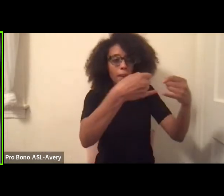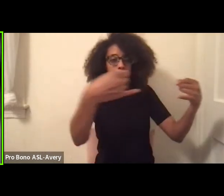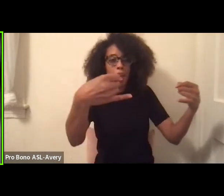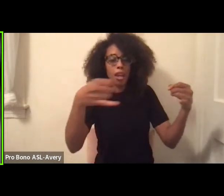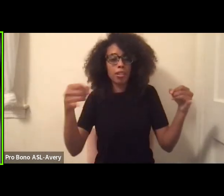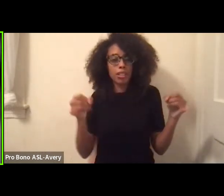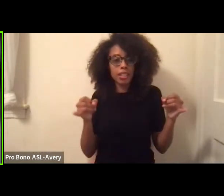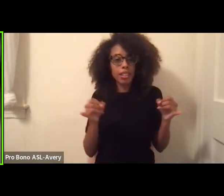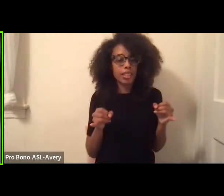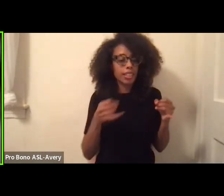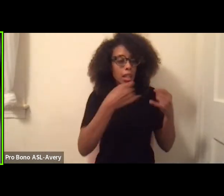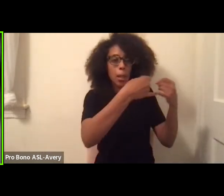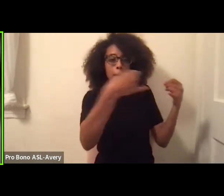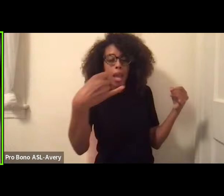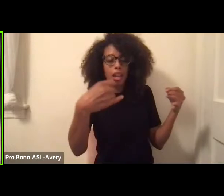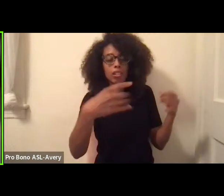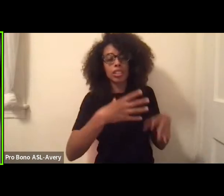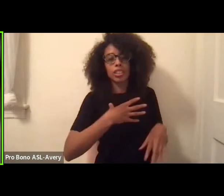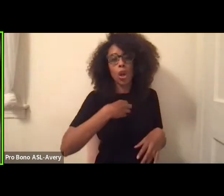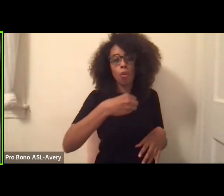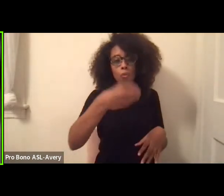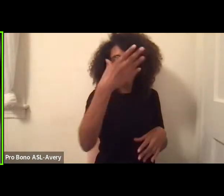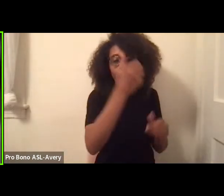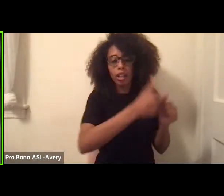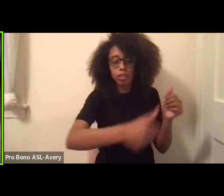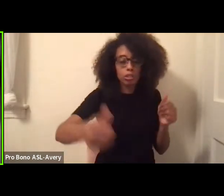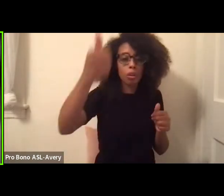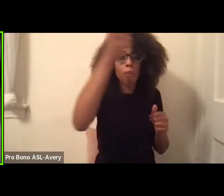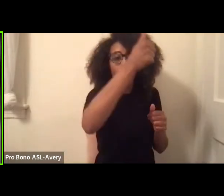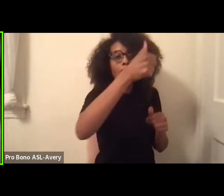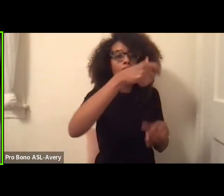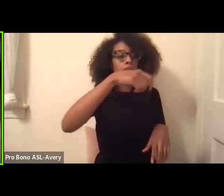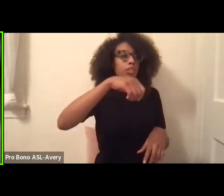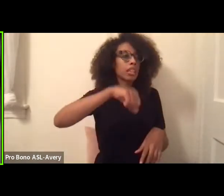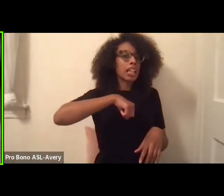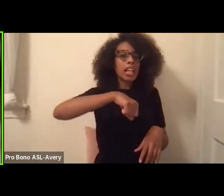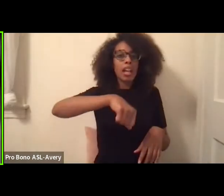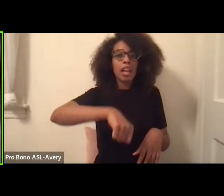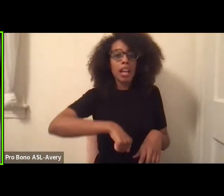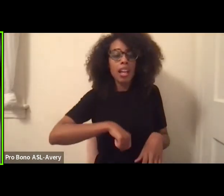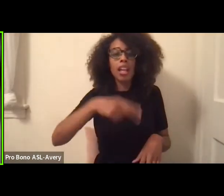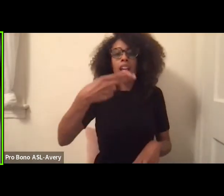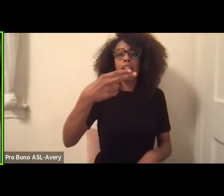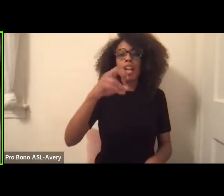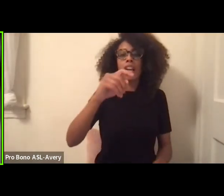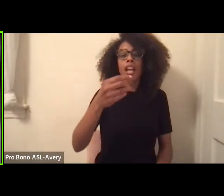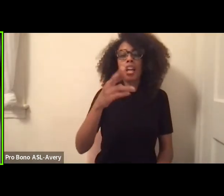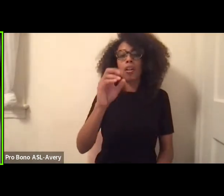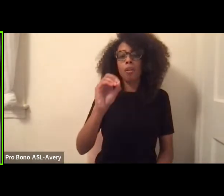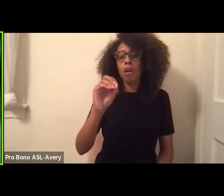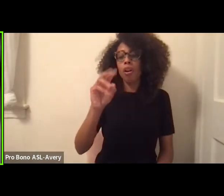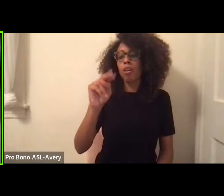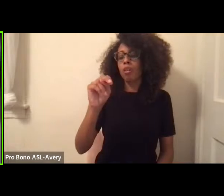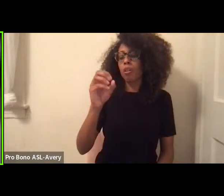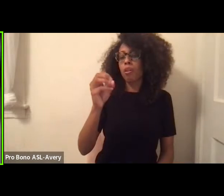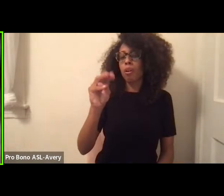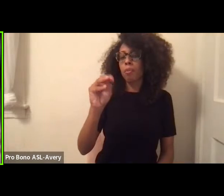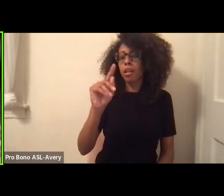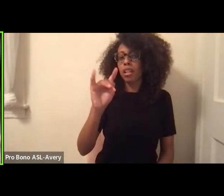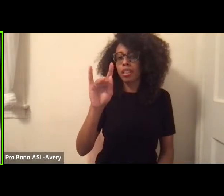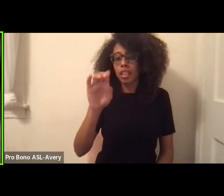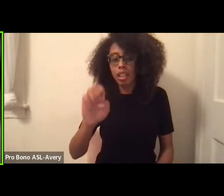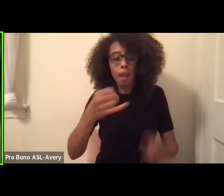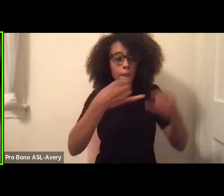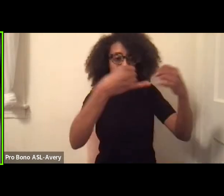white supremacist, patriarchal, heteronormative capitalism, right? The boundaries that told